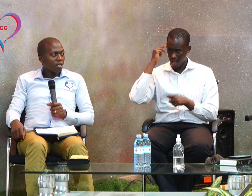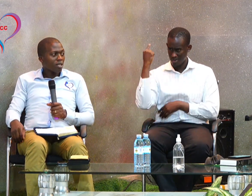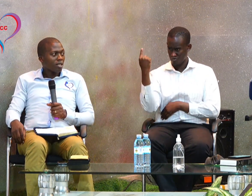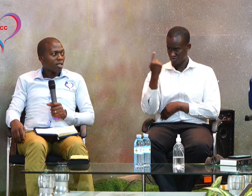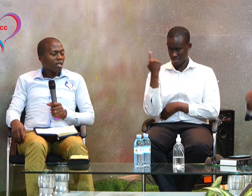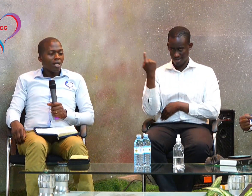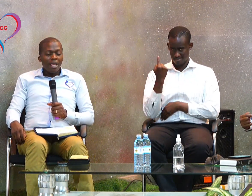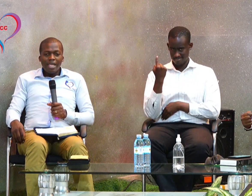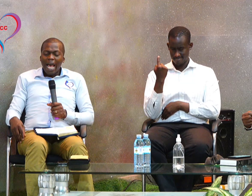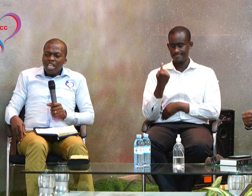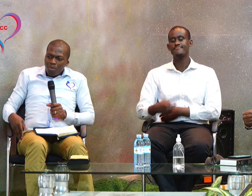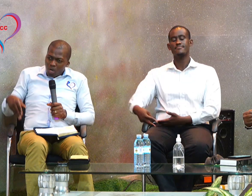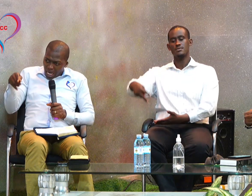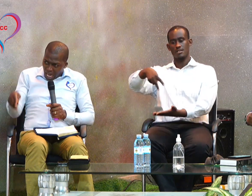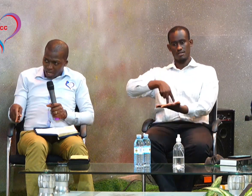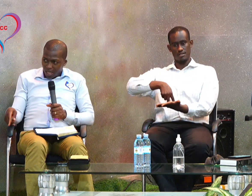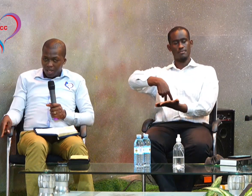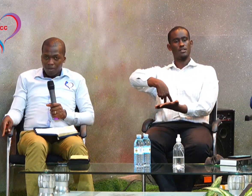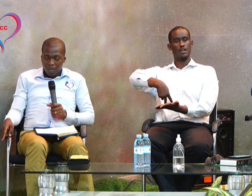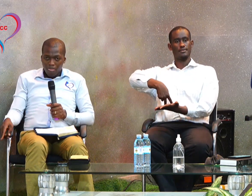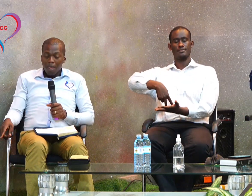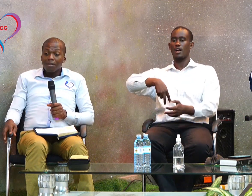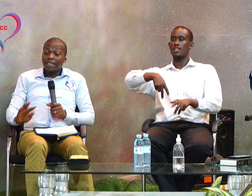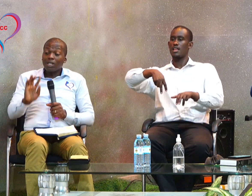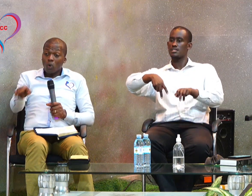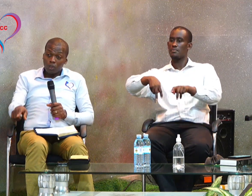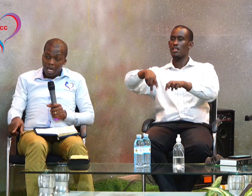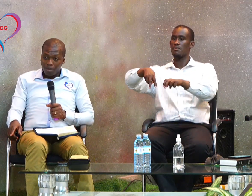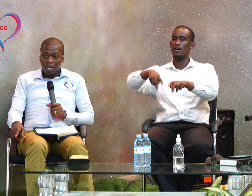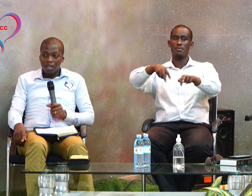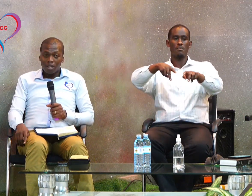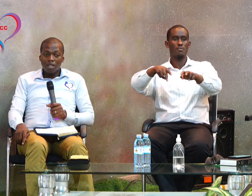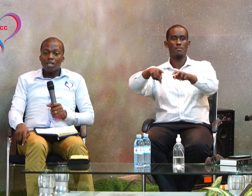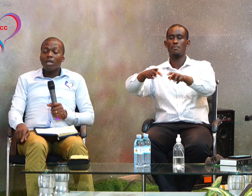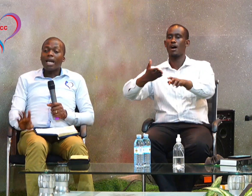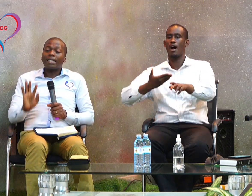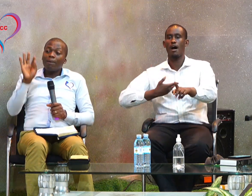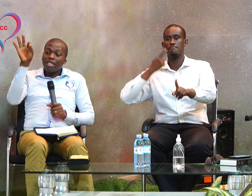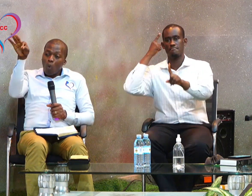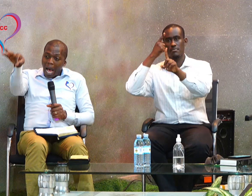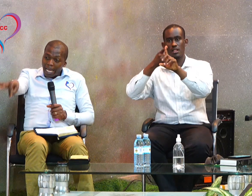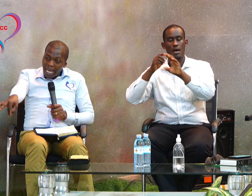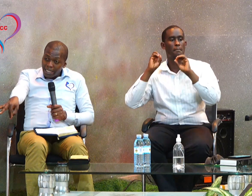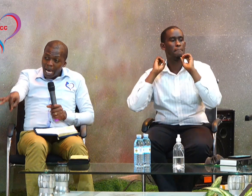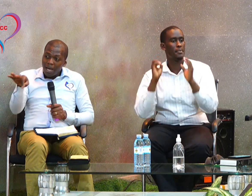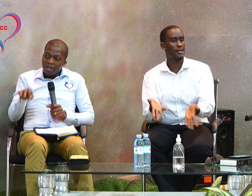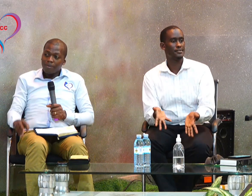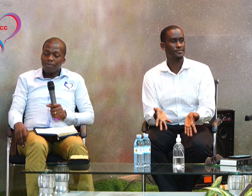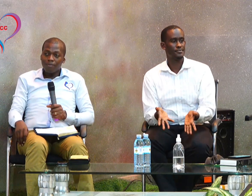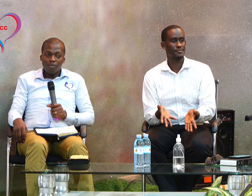who gets up and starts walking without a destiny. Now